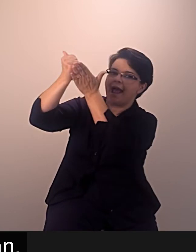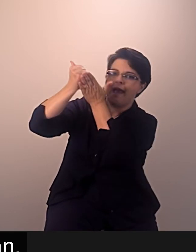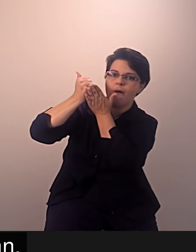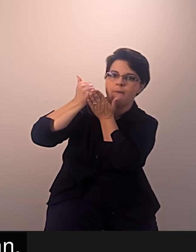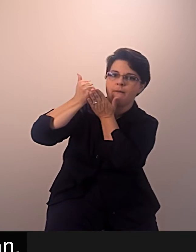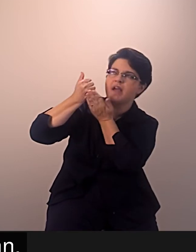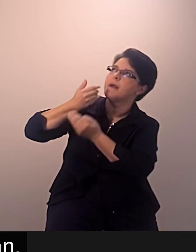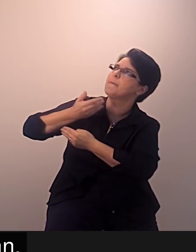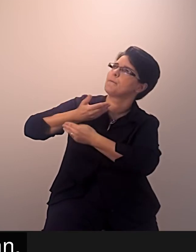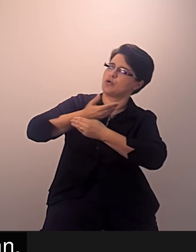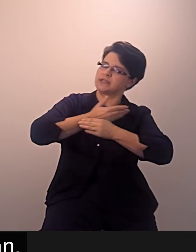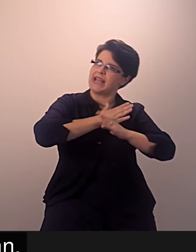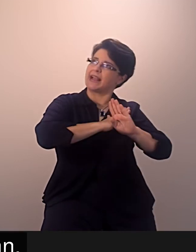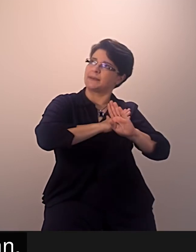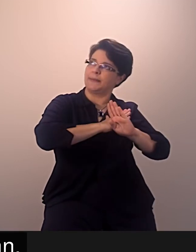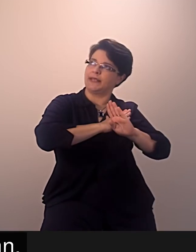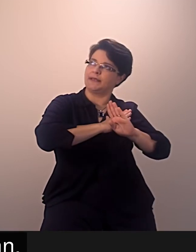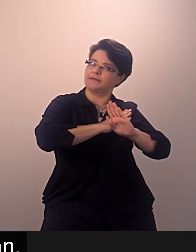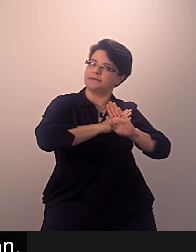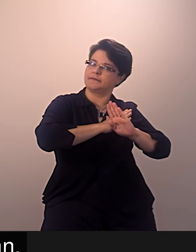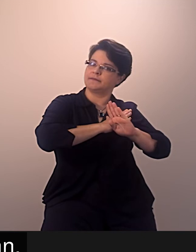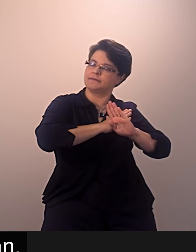us.